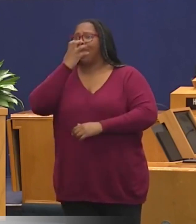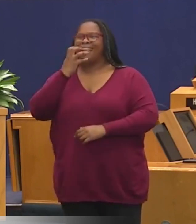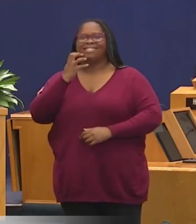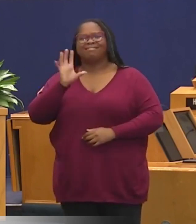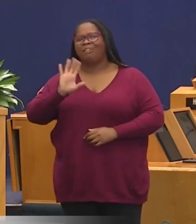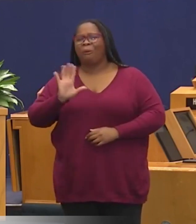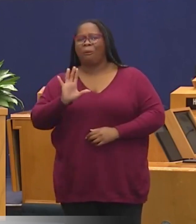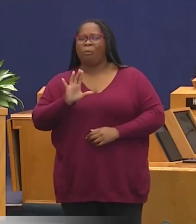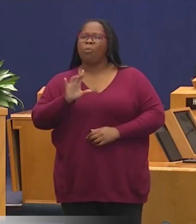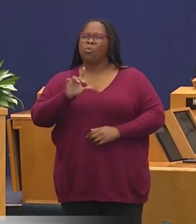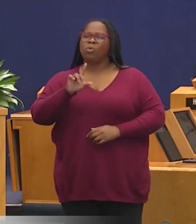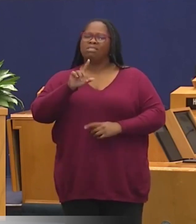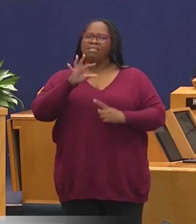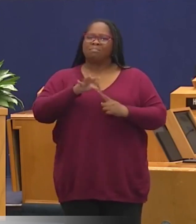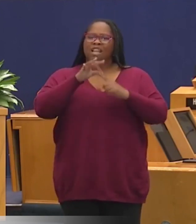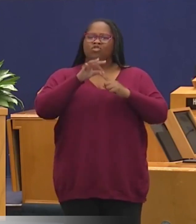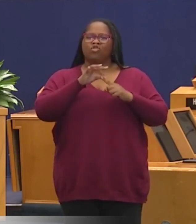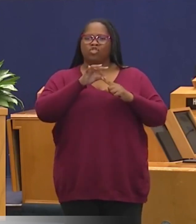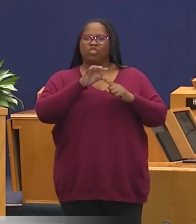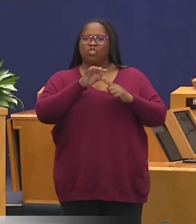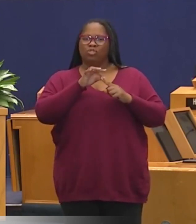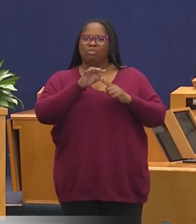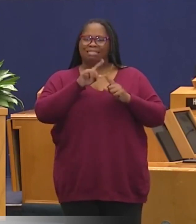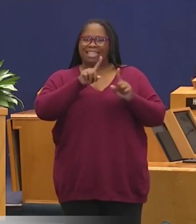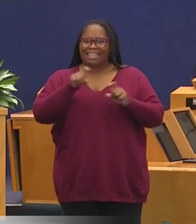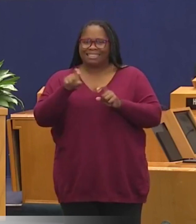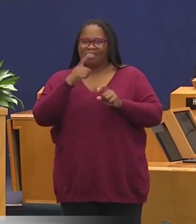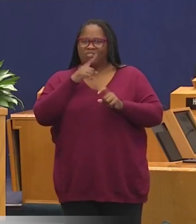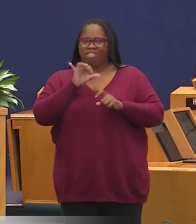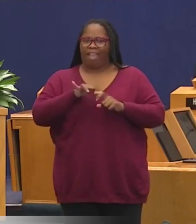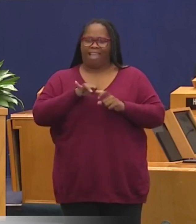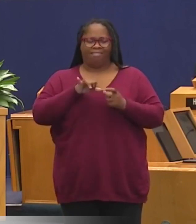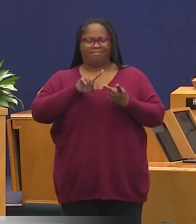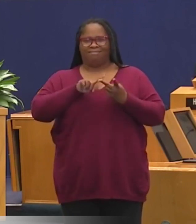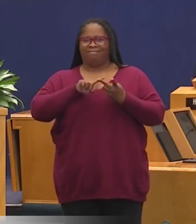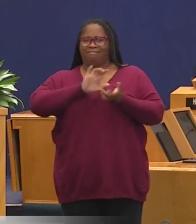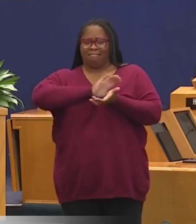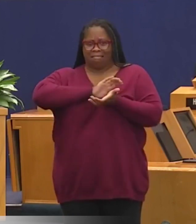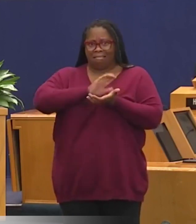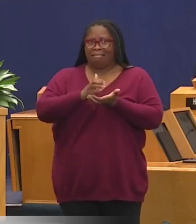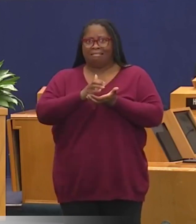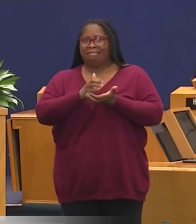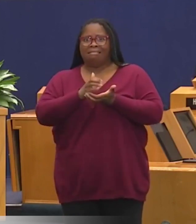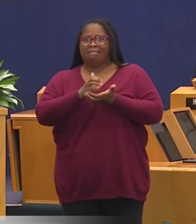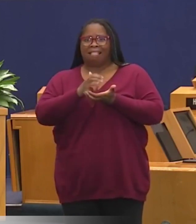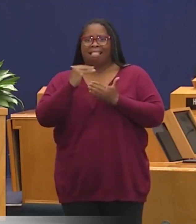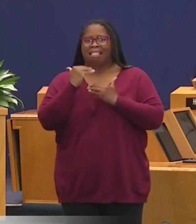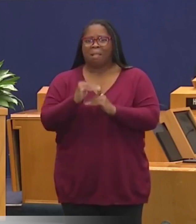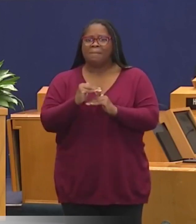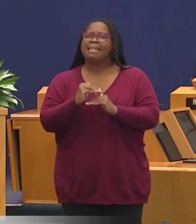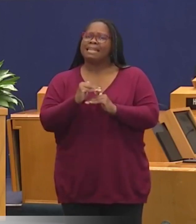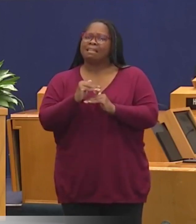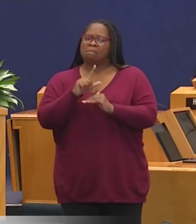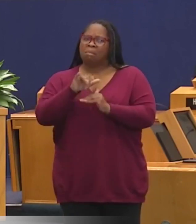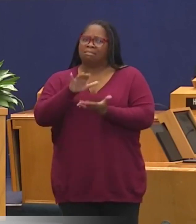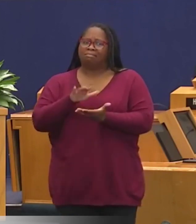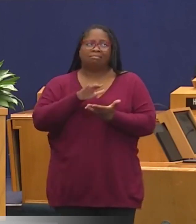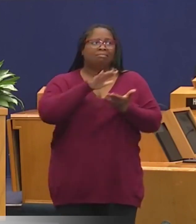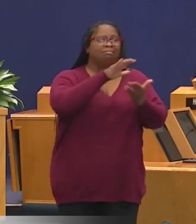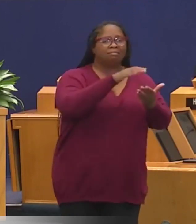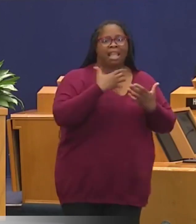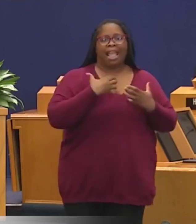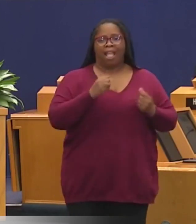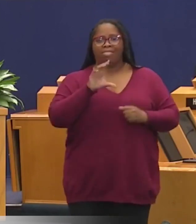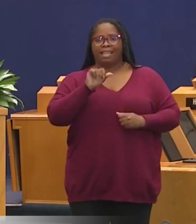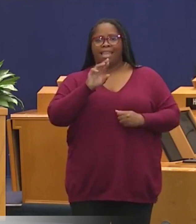fit tested, and we have a short supply, and we must have them for our healthcare workers so that they can be protected when